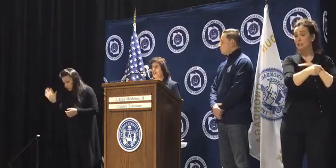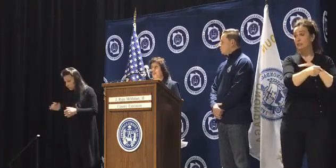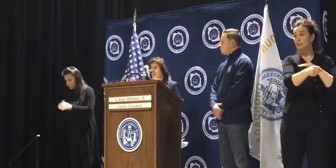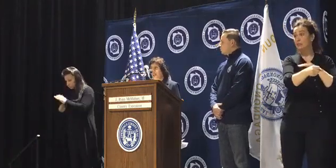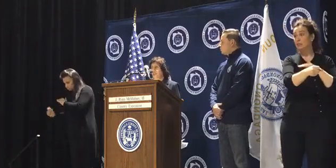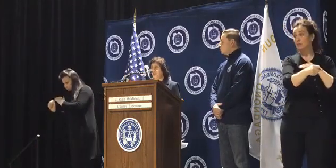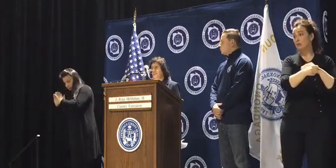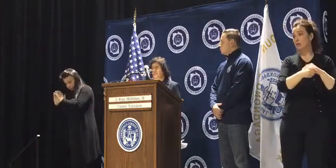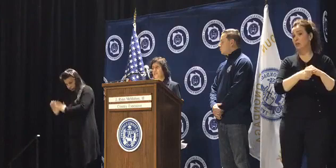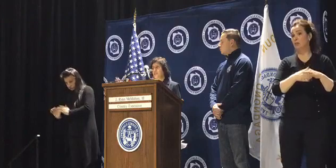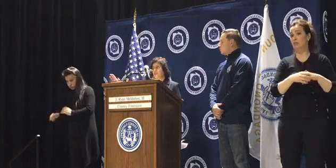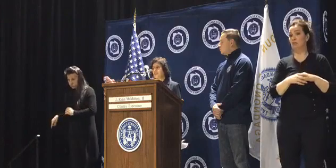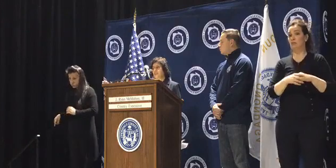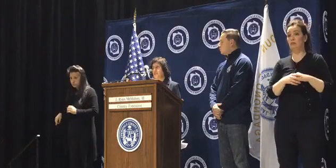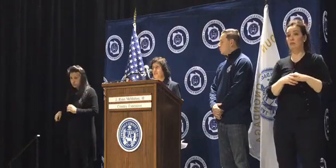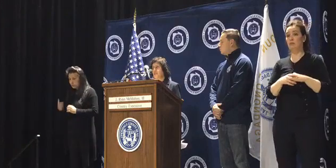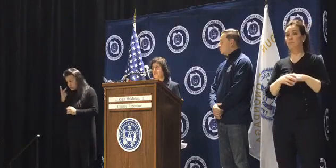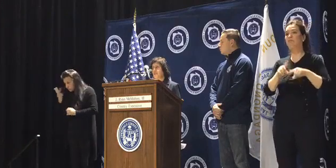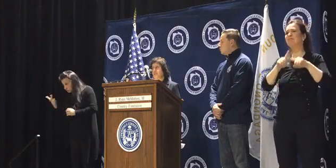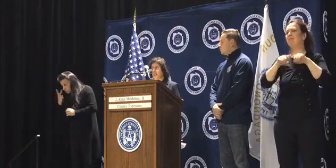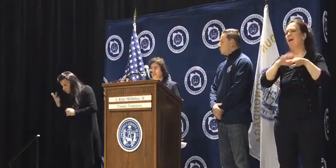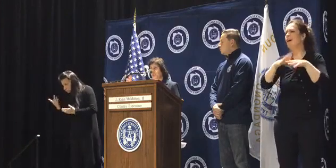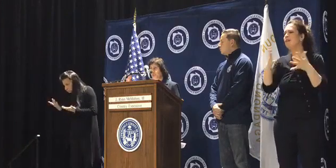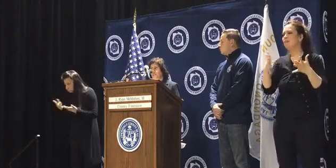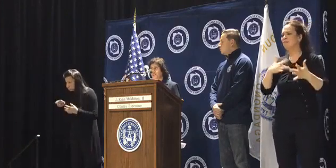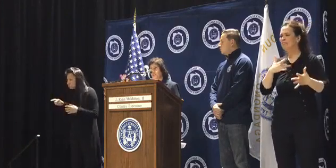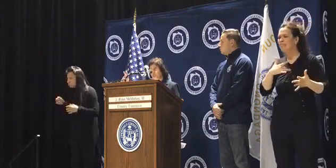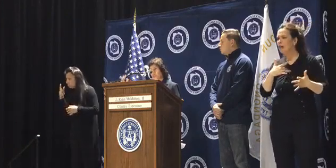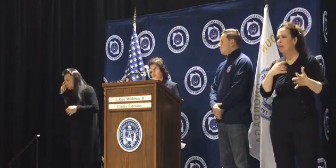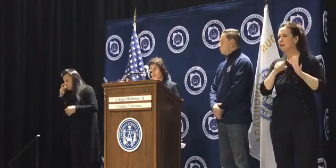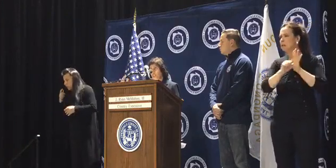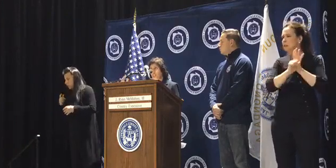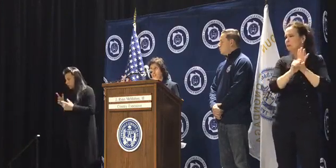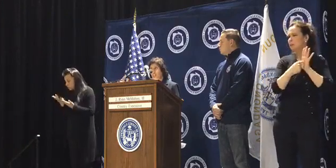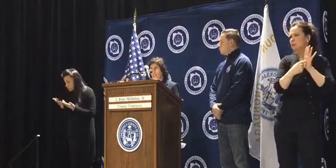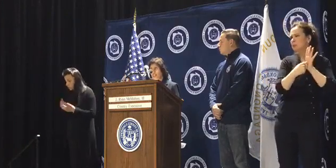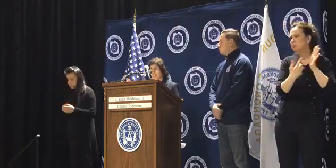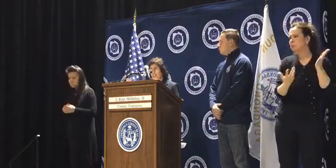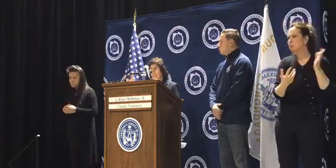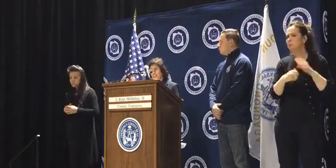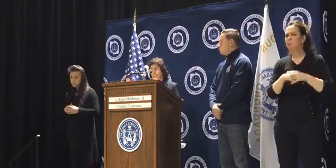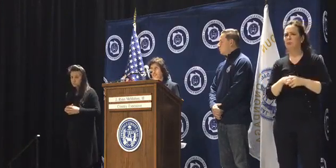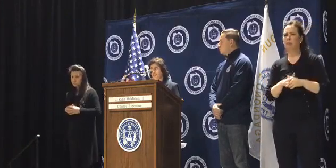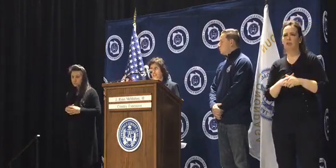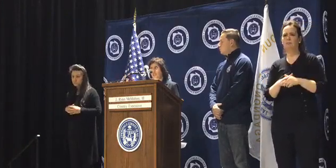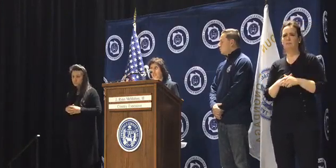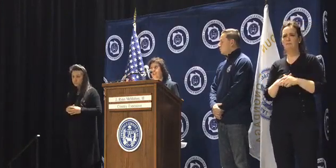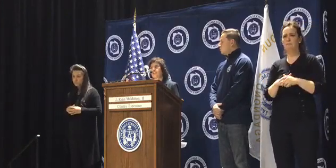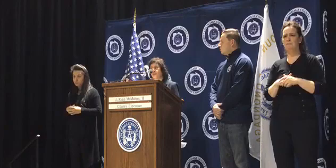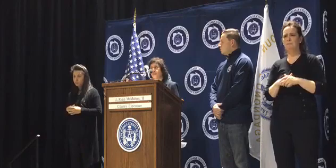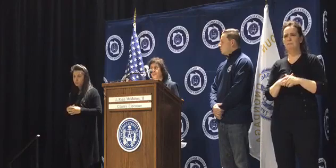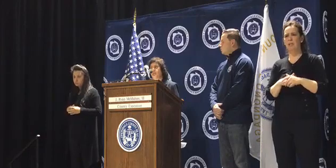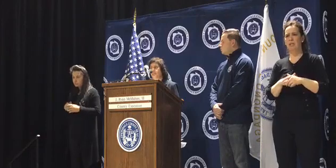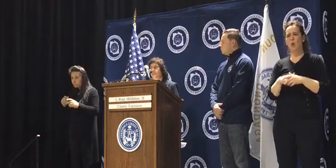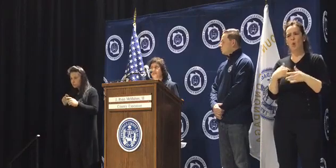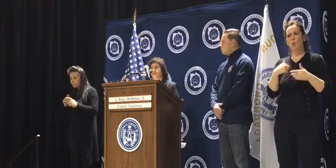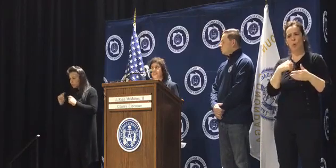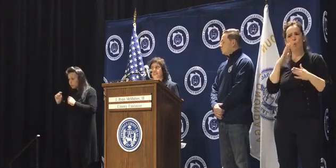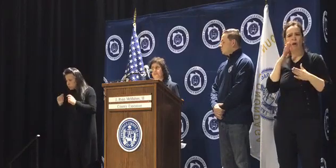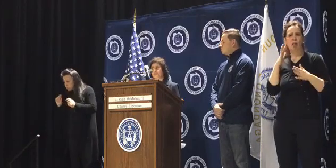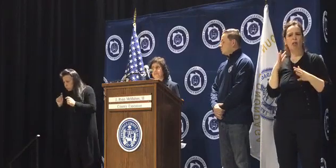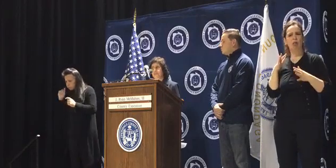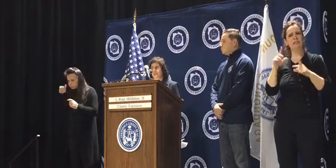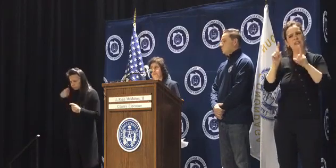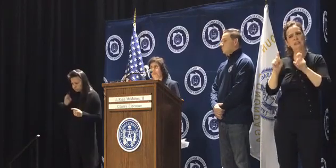and depending on their symptoms, then we go and find out, then we'll have to do 2 or not. That's continue to look for new guidance from